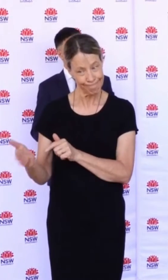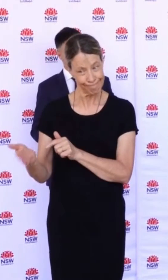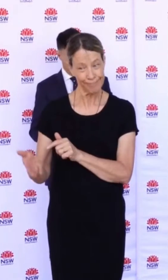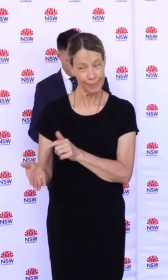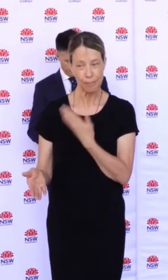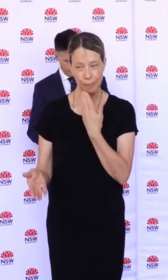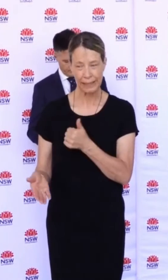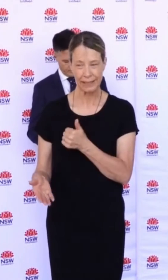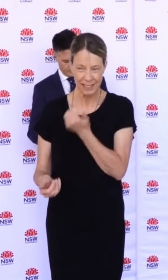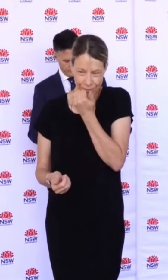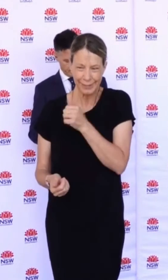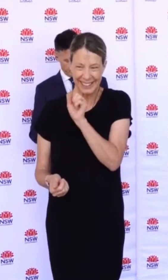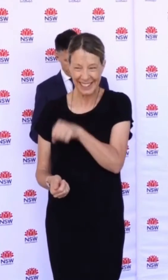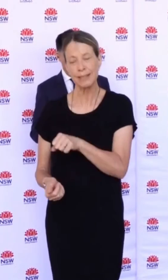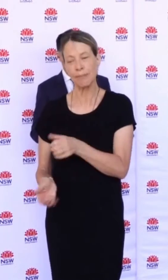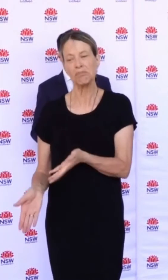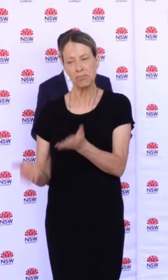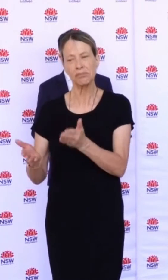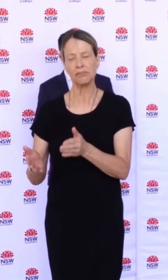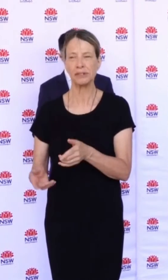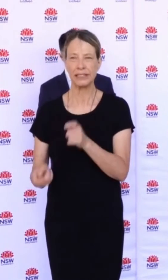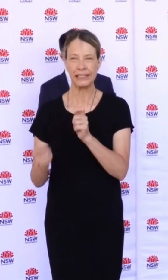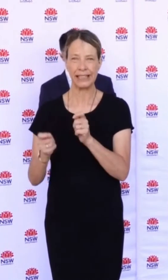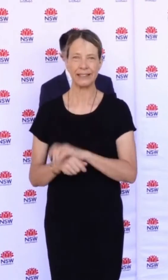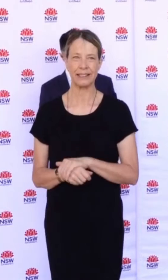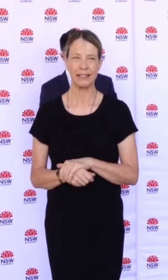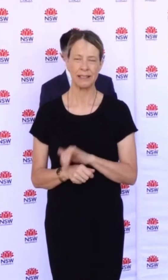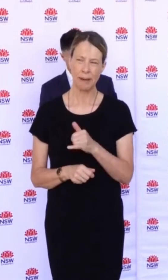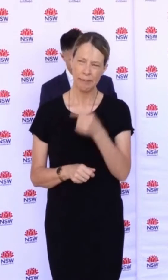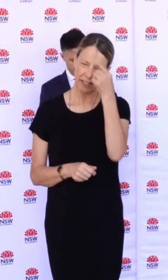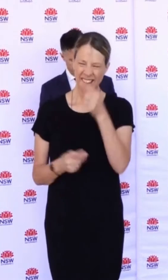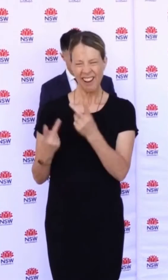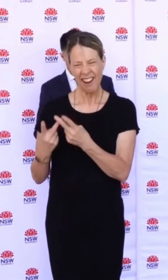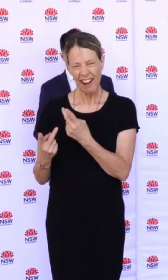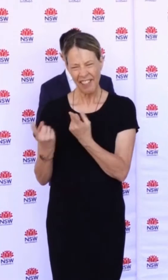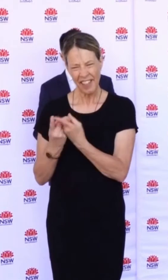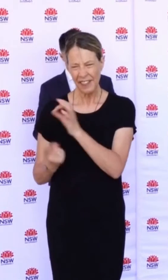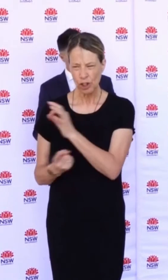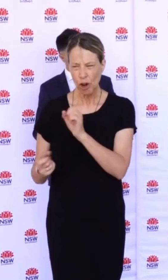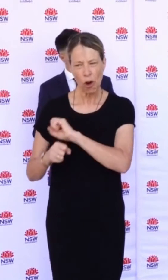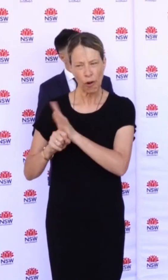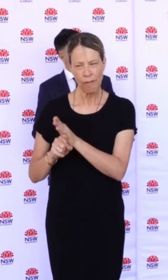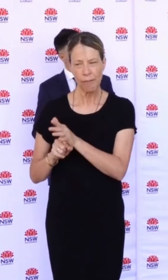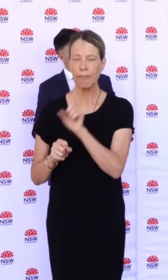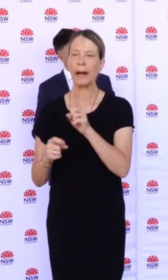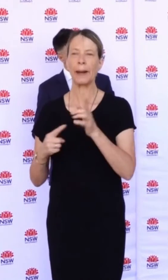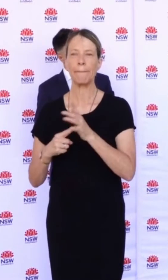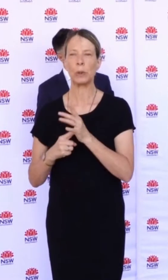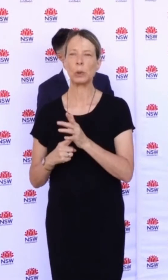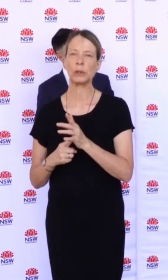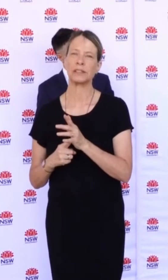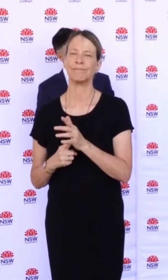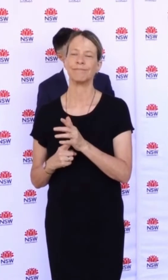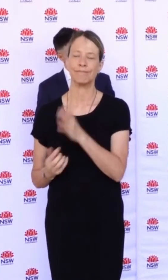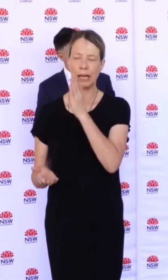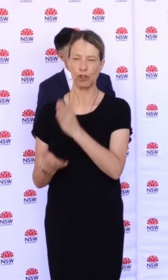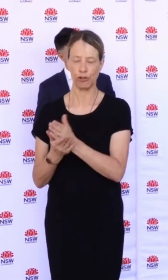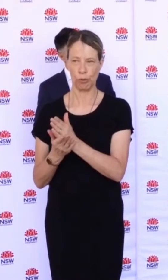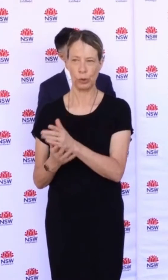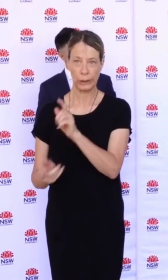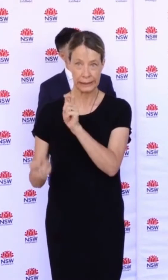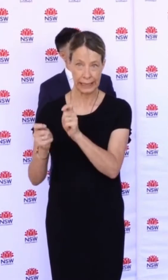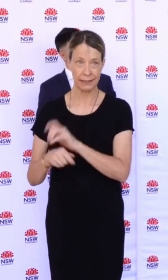slightest symptoms as well. Even if there's thought to be another diagnosis, we want to make sure that people are tested. And don't be afraid to get